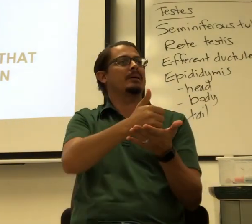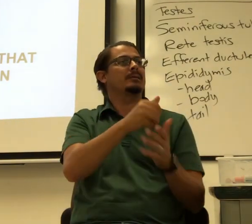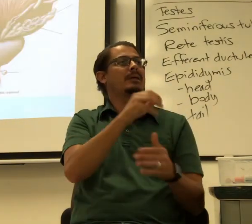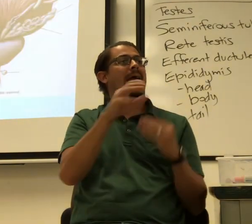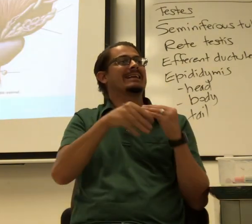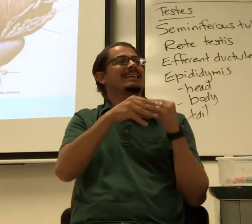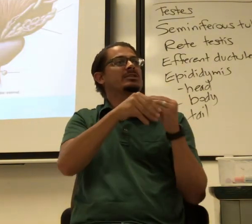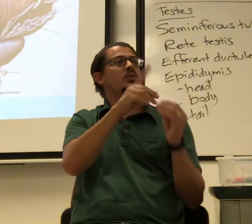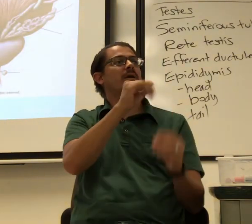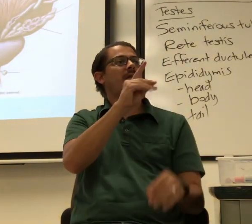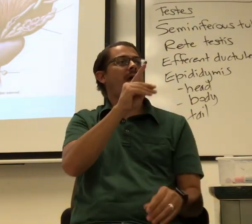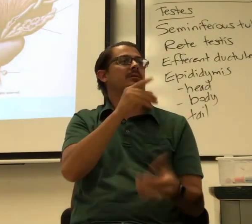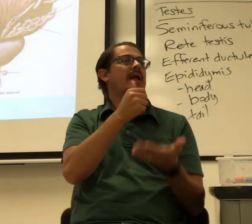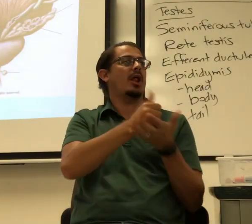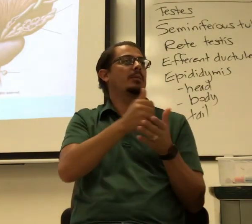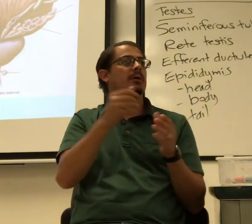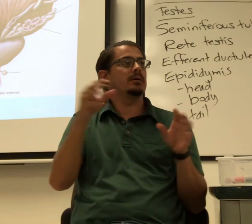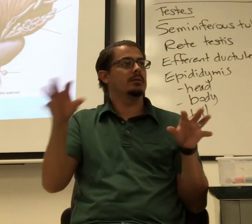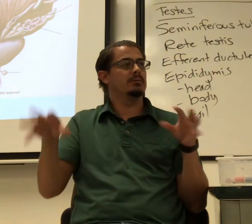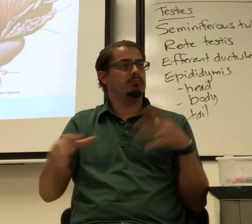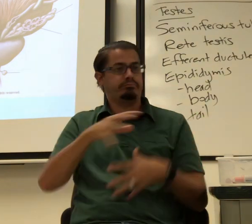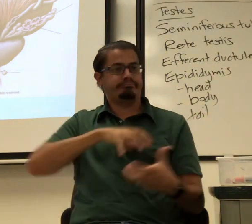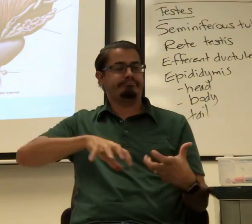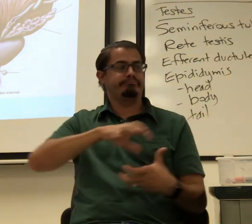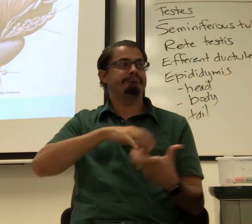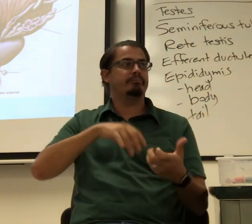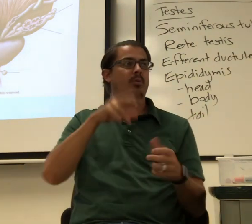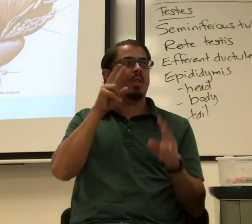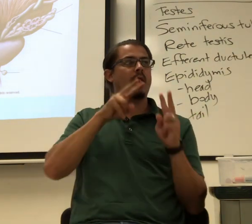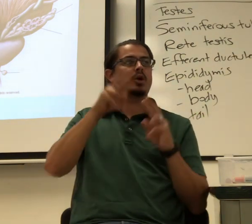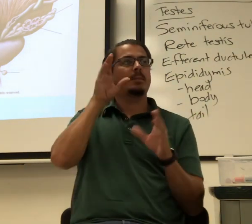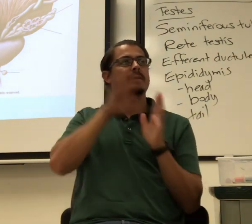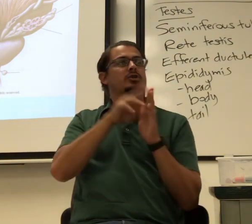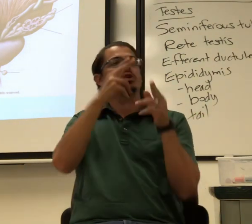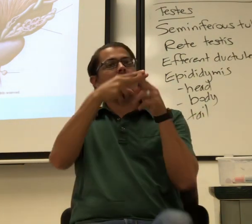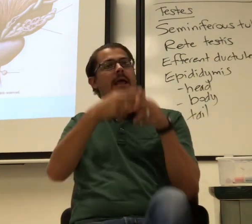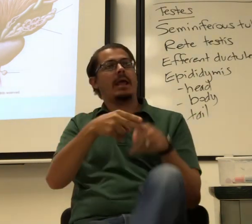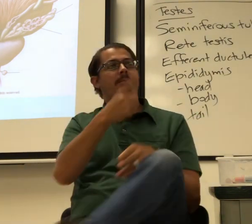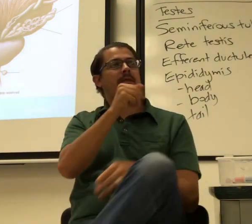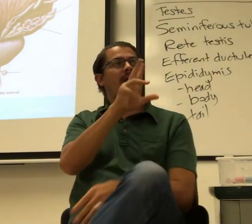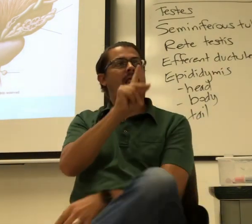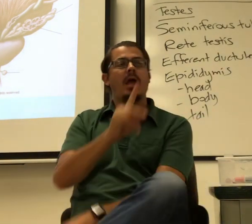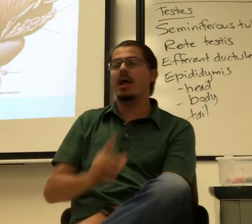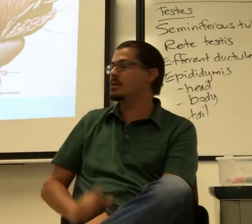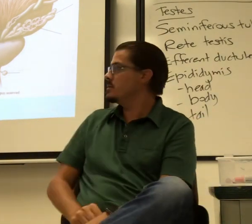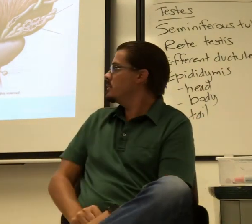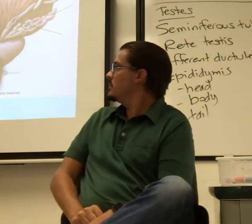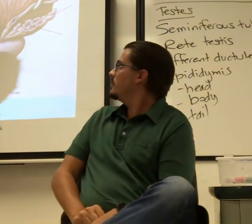volume. You can start to look at this picture and just kind of name the glands.